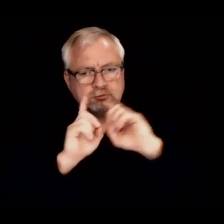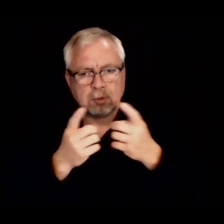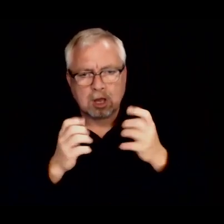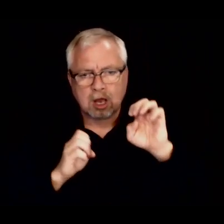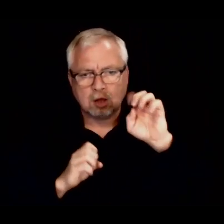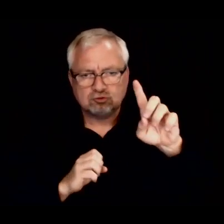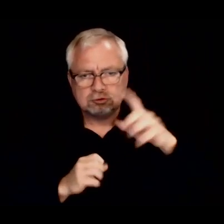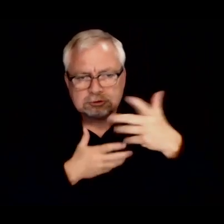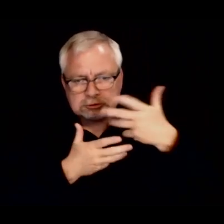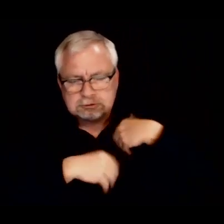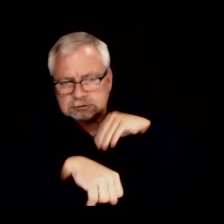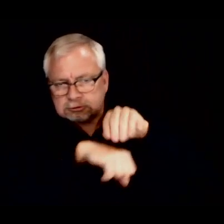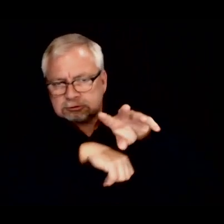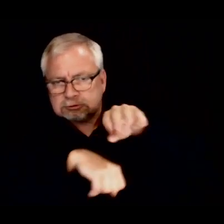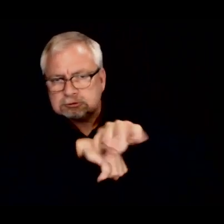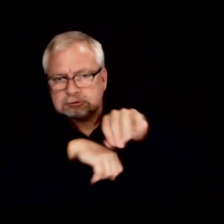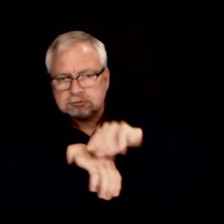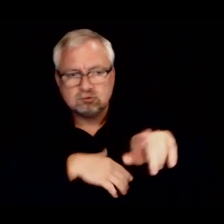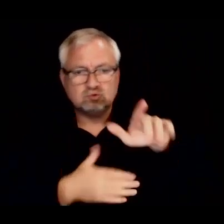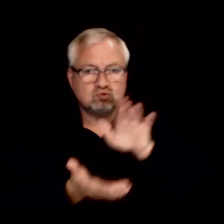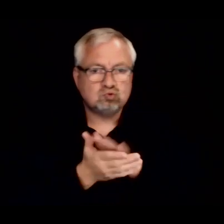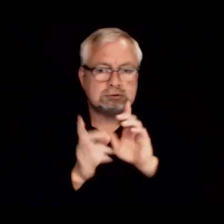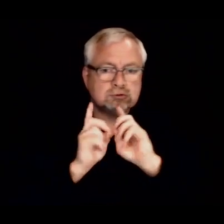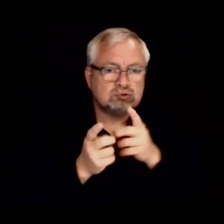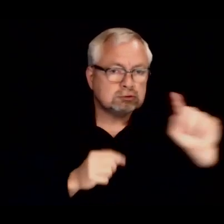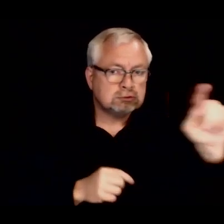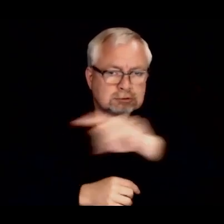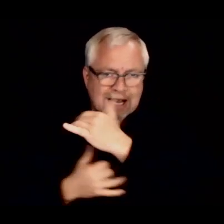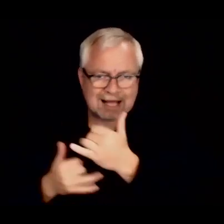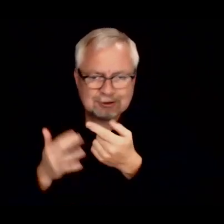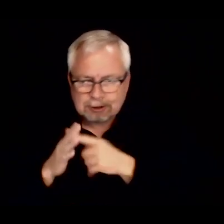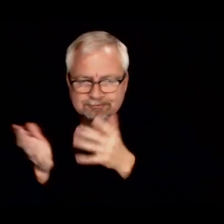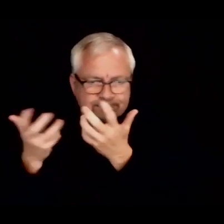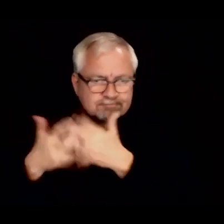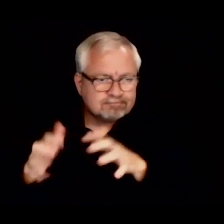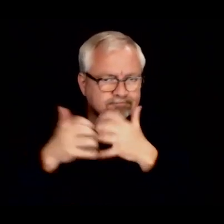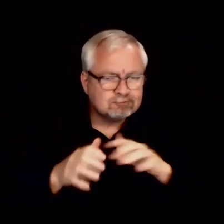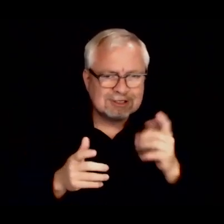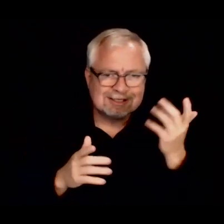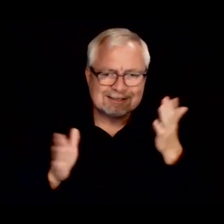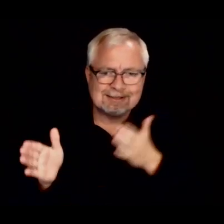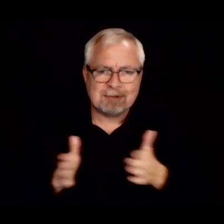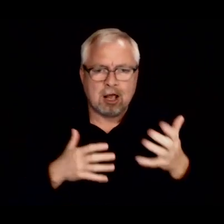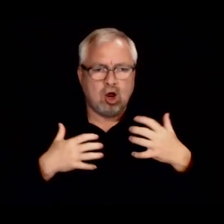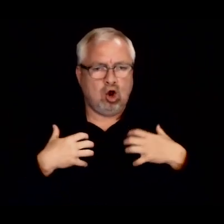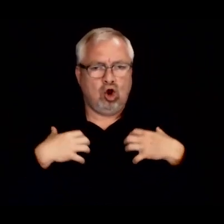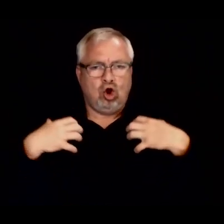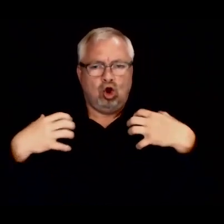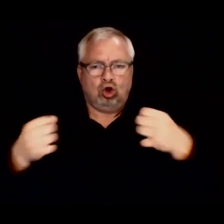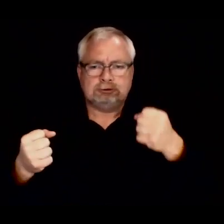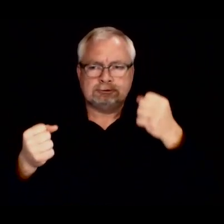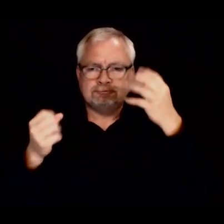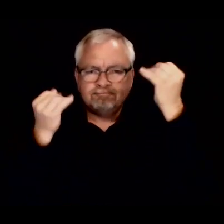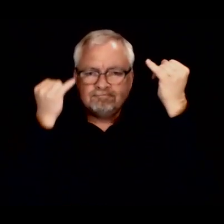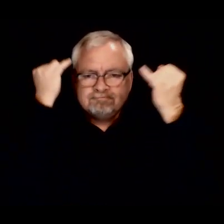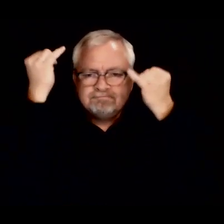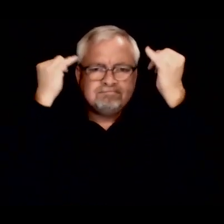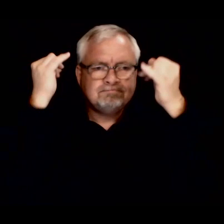their planning, and have encouraged multiple scenarios to be planned for, because we just don't know what